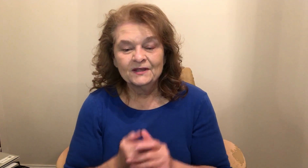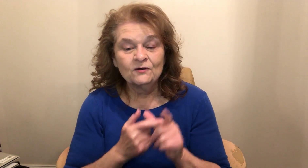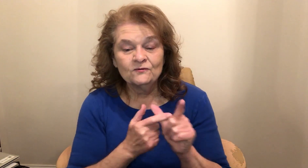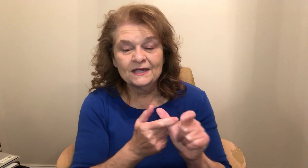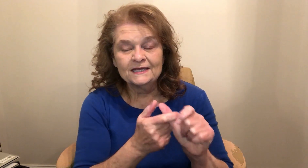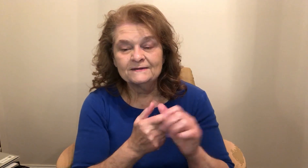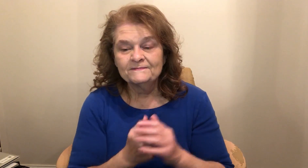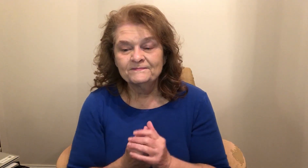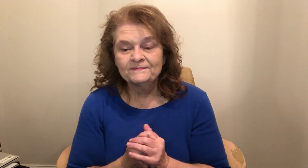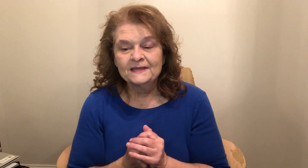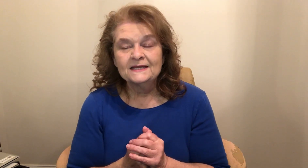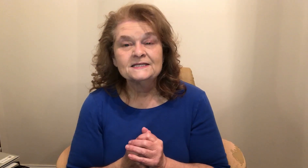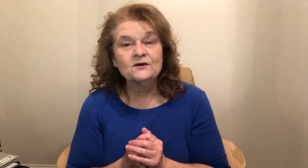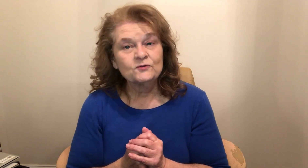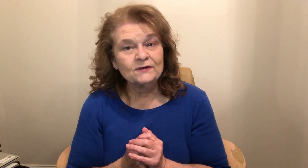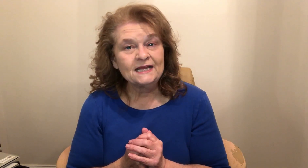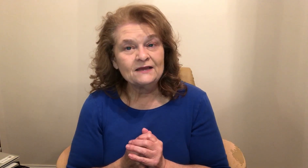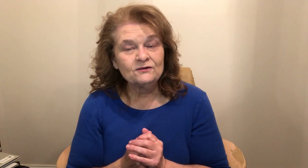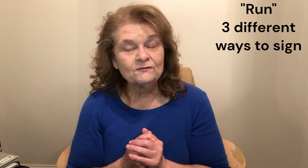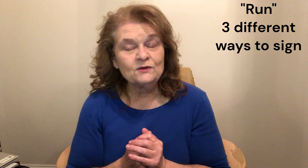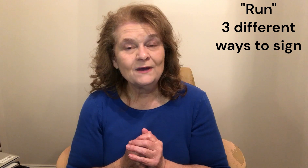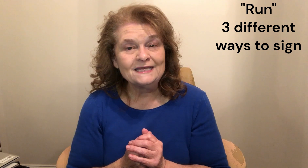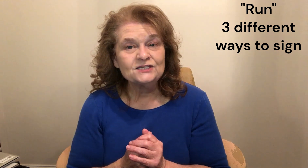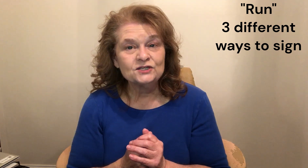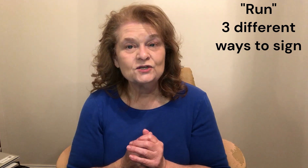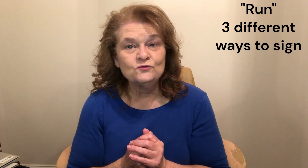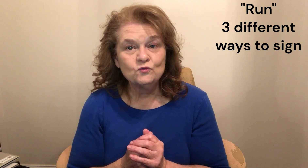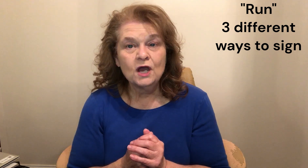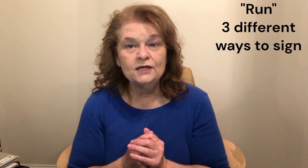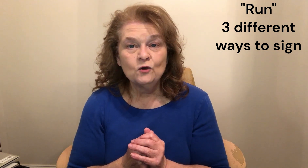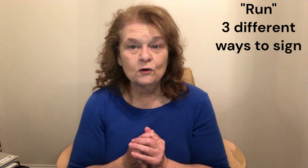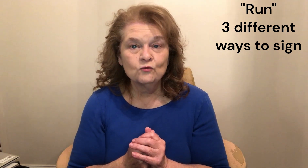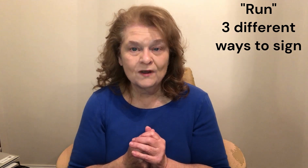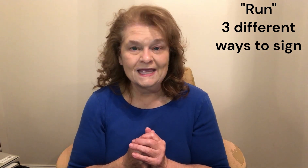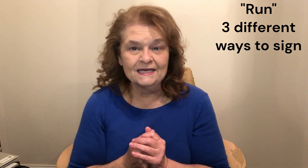or ran. So three ways to do run or ran.